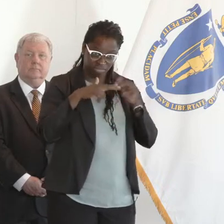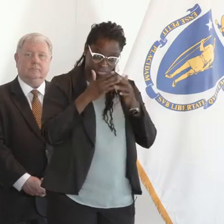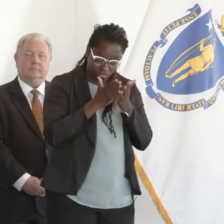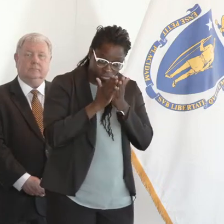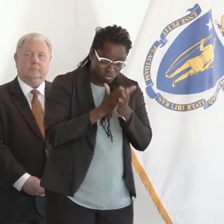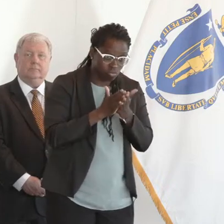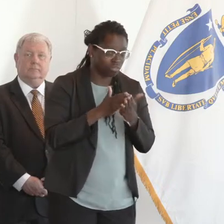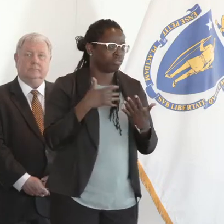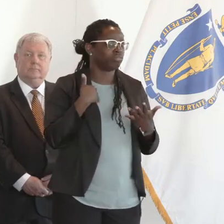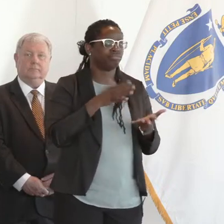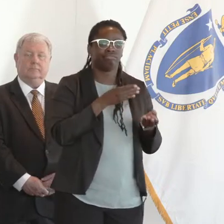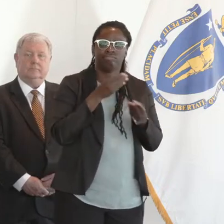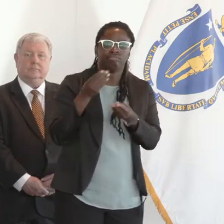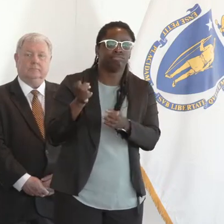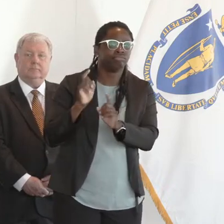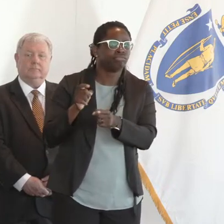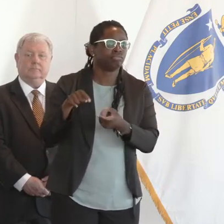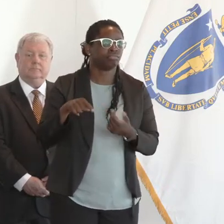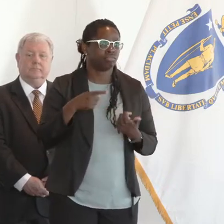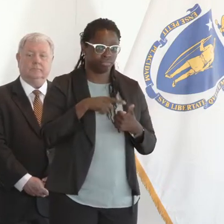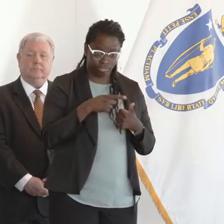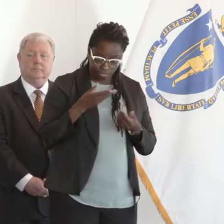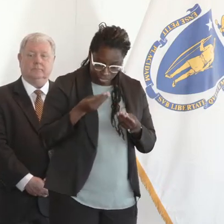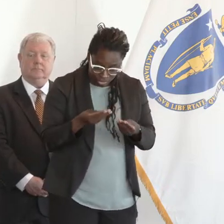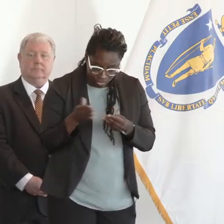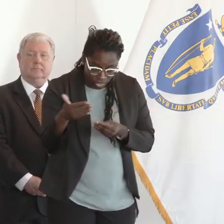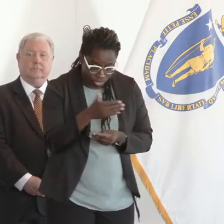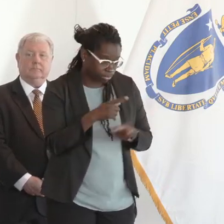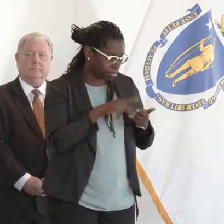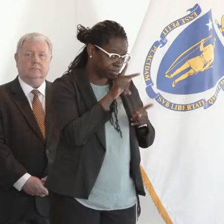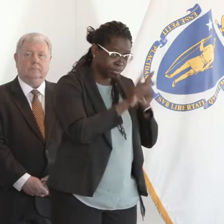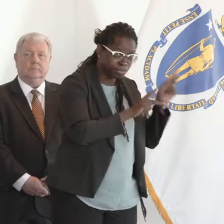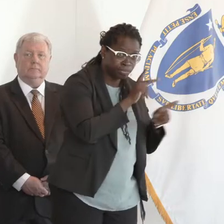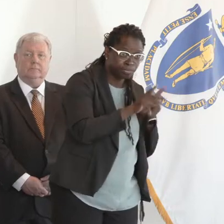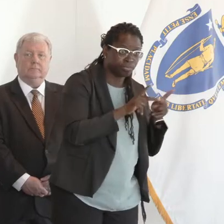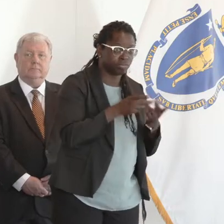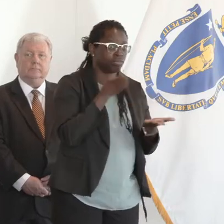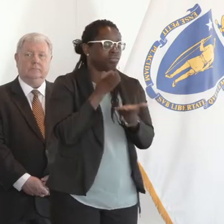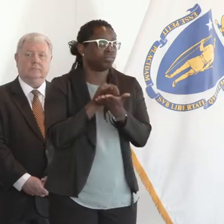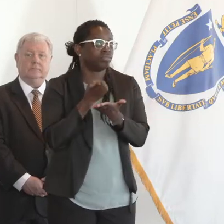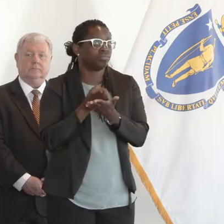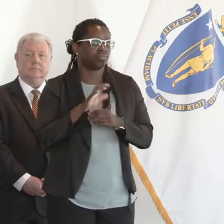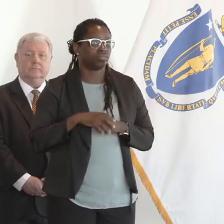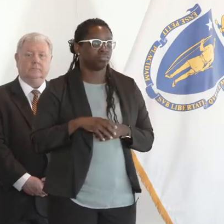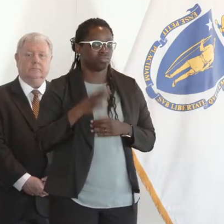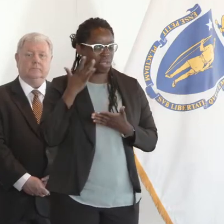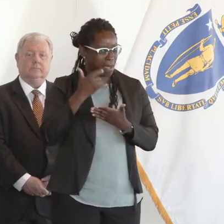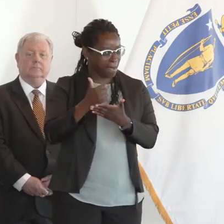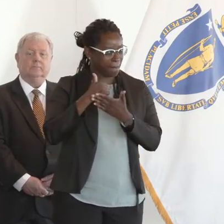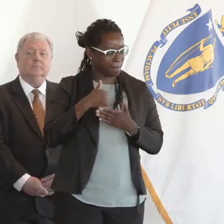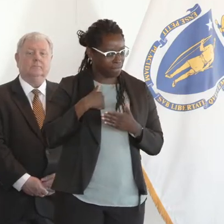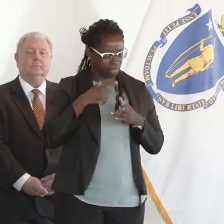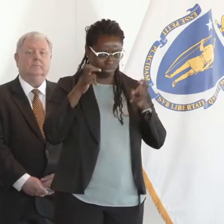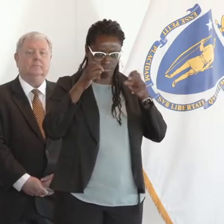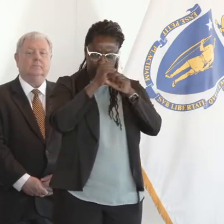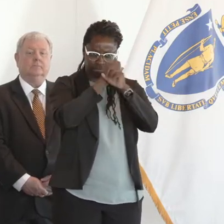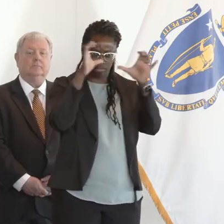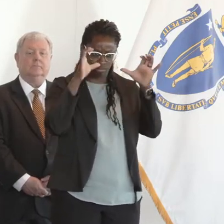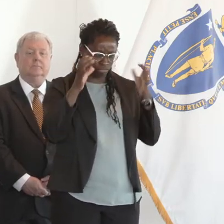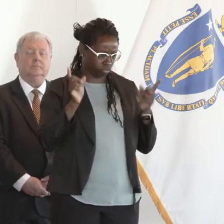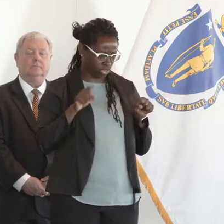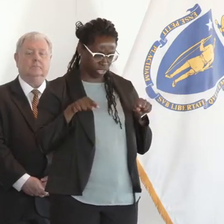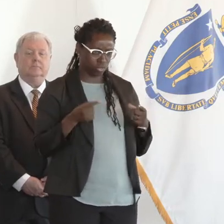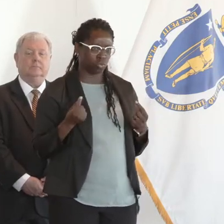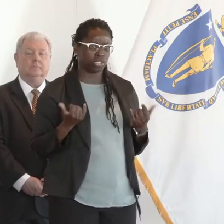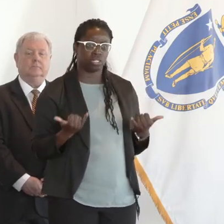that fed our people, developed our economies, and helped define who we are today. They are the workers, the doers,